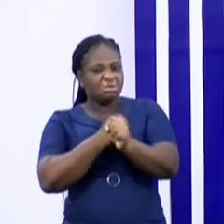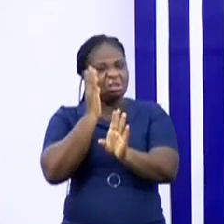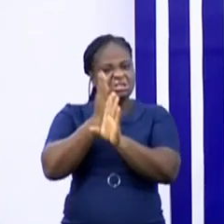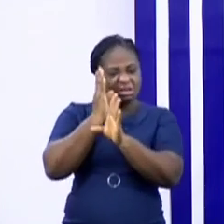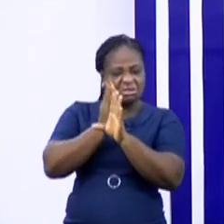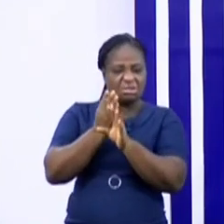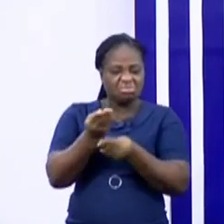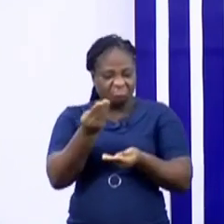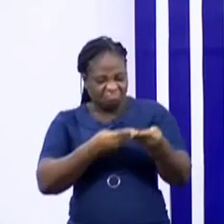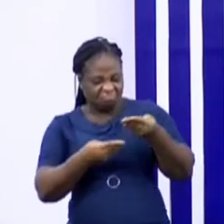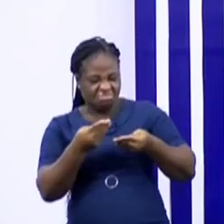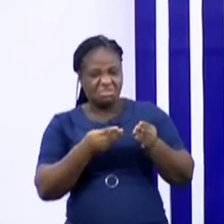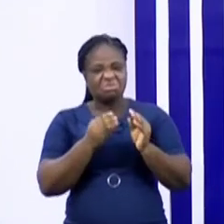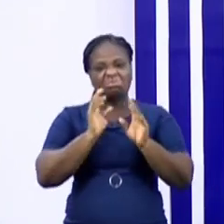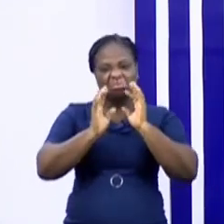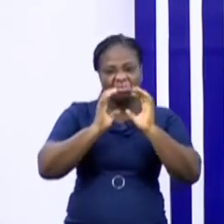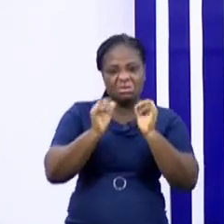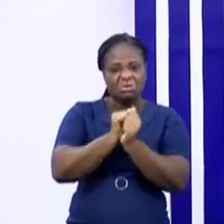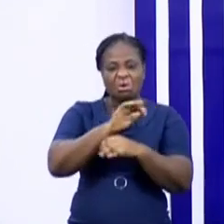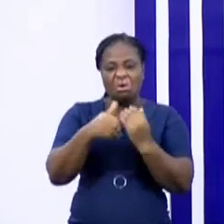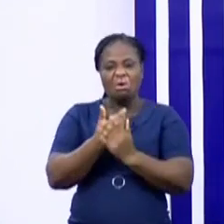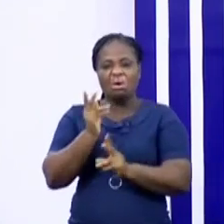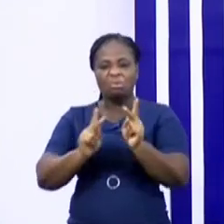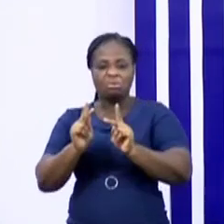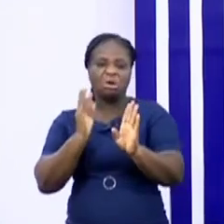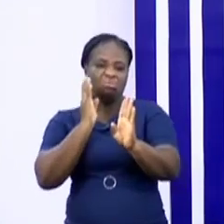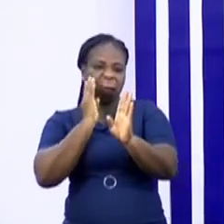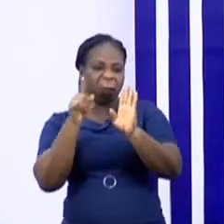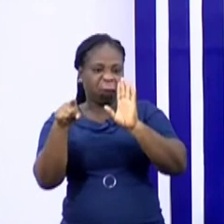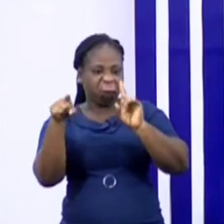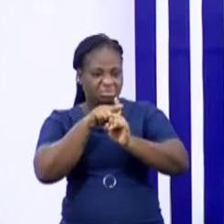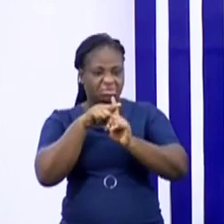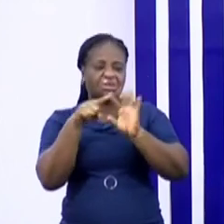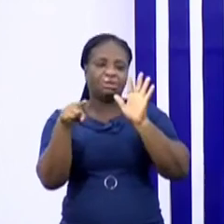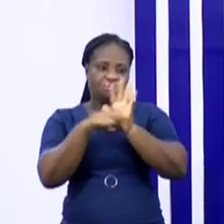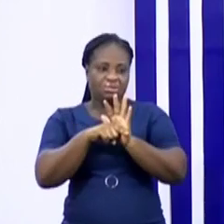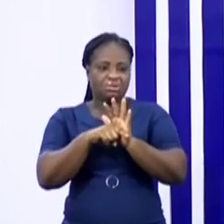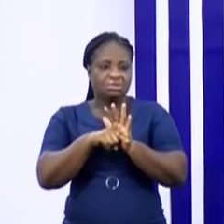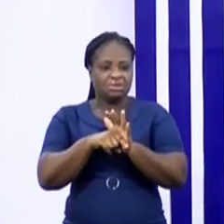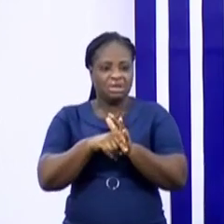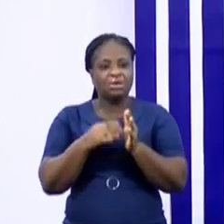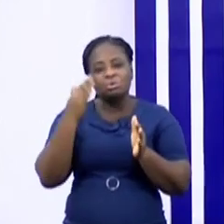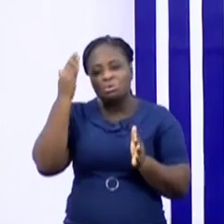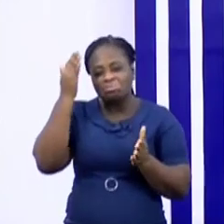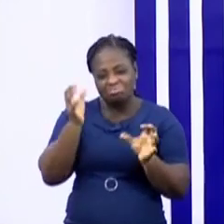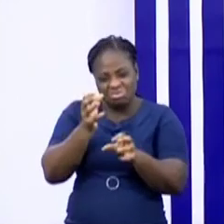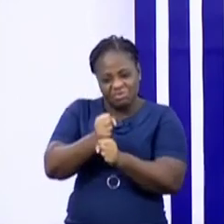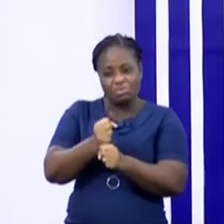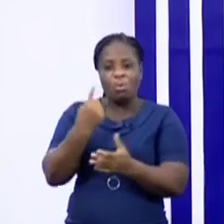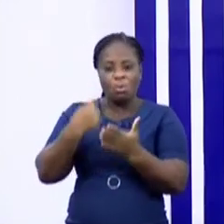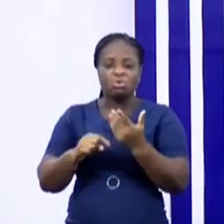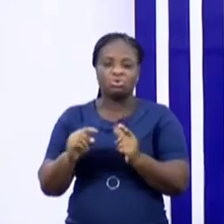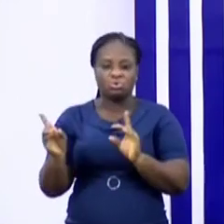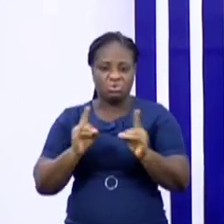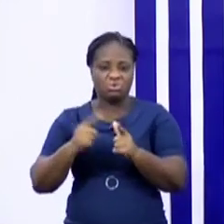have been engaged to talk to all those who are positive and negative to brief them on the next steps of what to do.